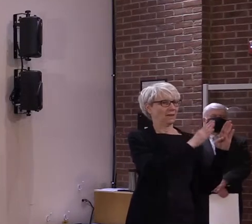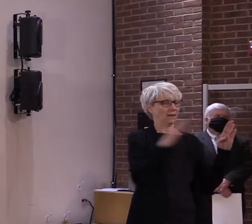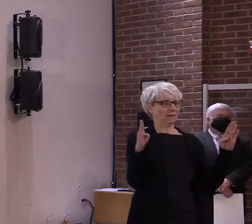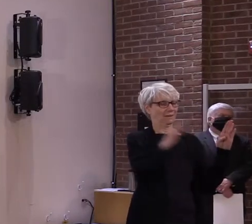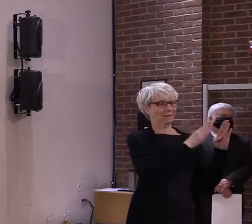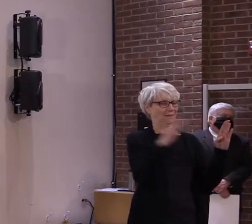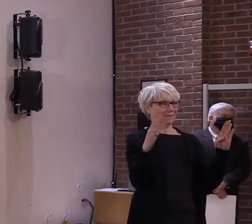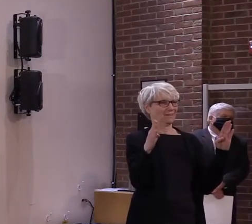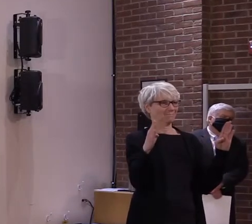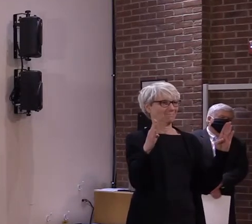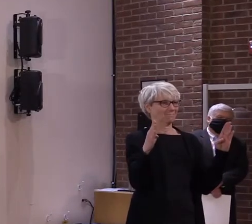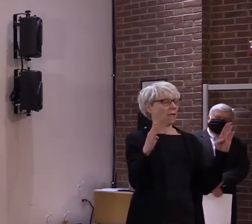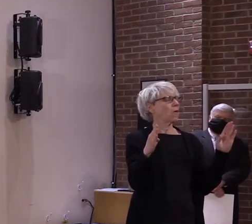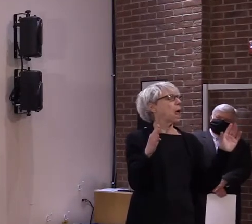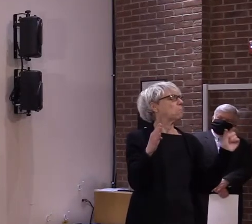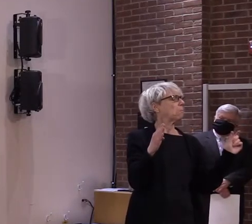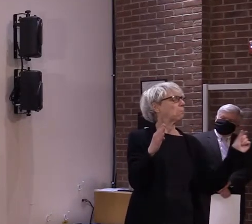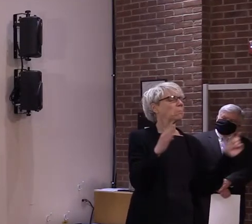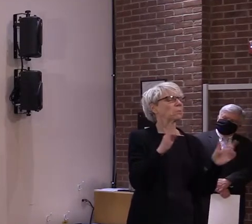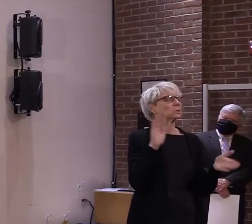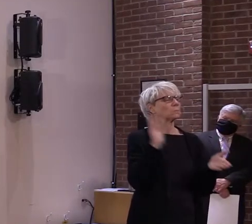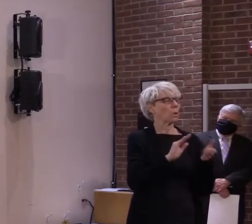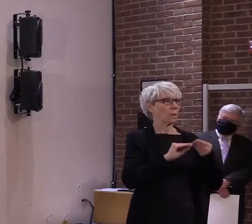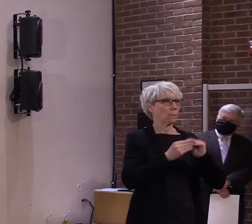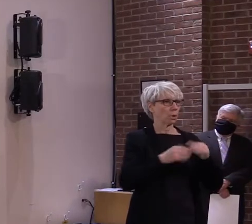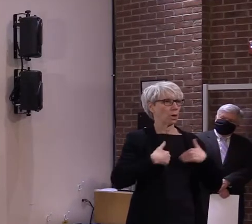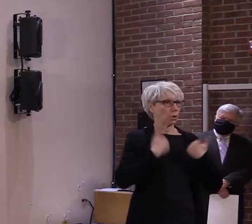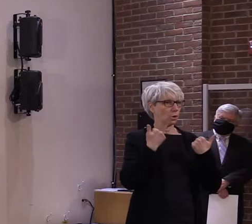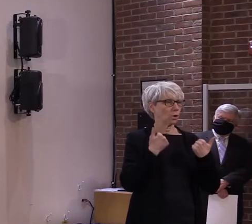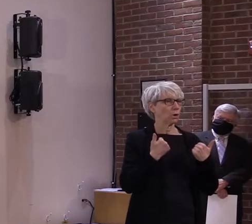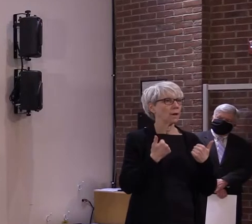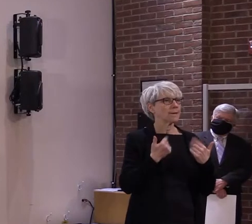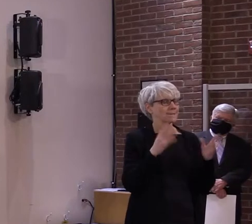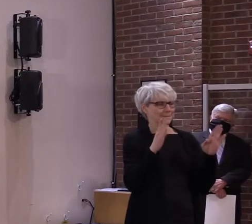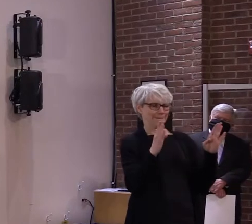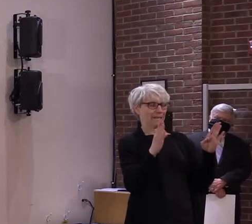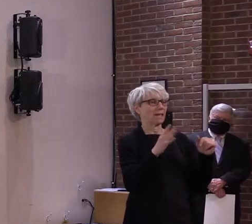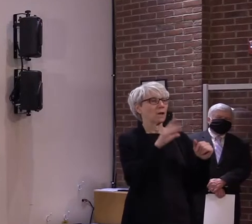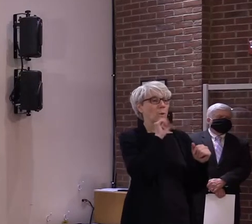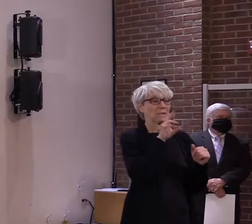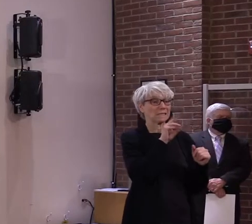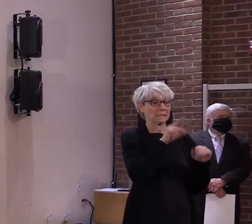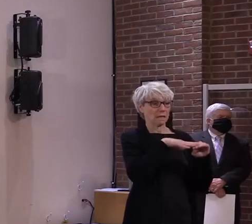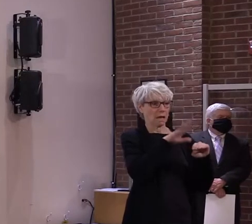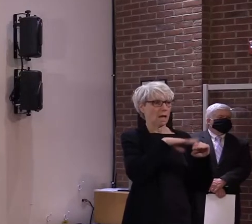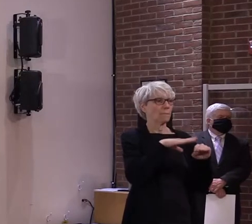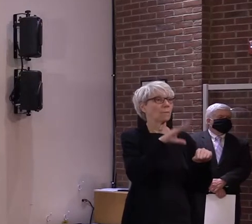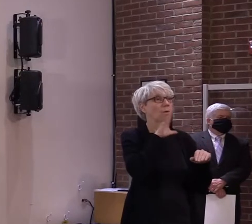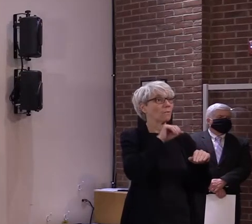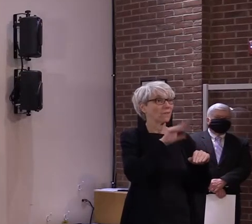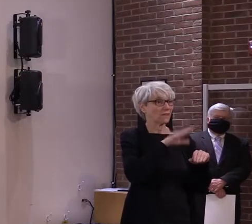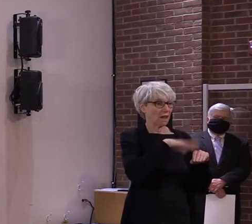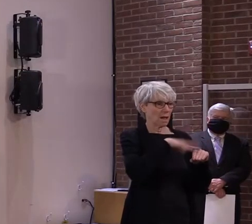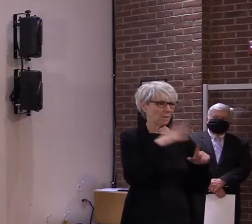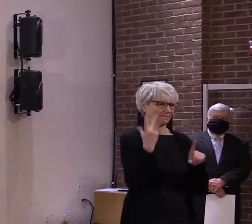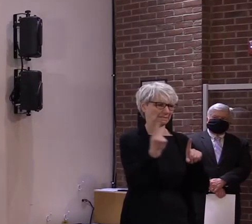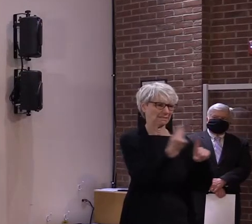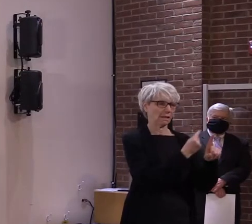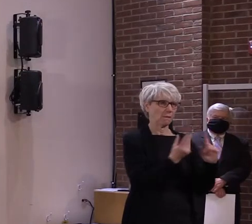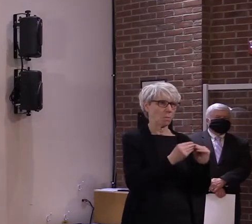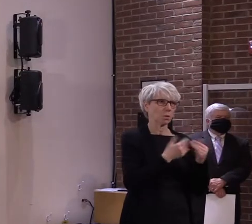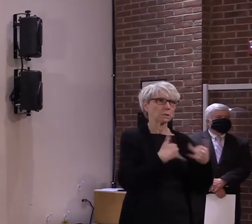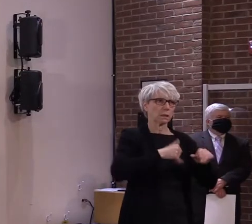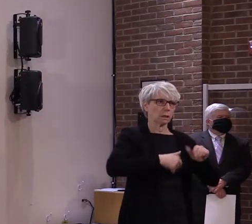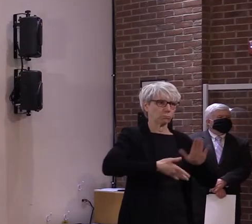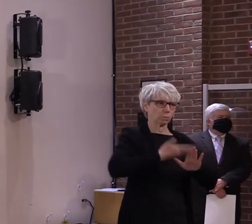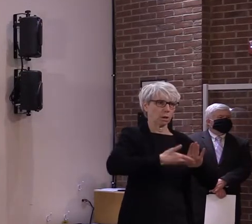and 20s make up a smaller portion of it. So as we get more people vaccinated in that 60-year-old age band and that 50-year-old age band, we should, again, start